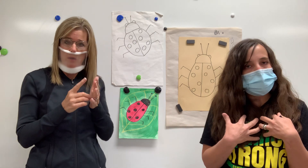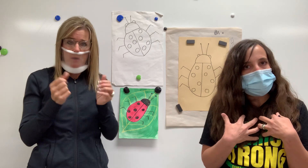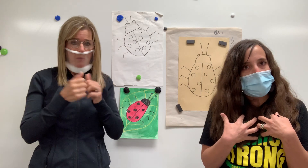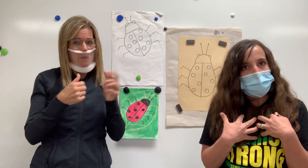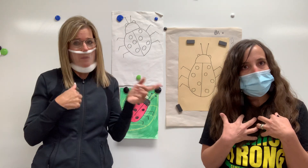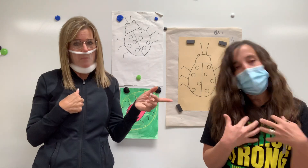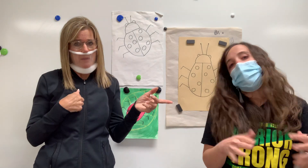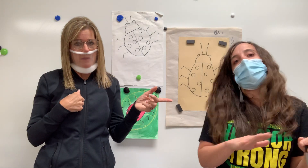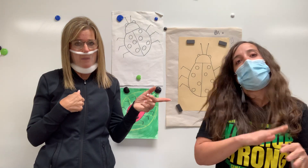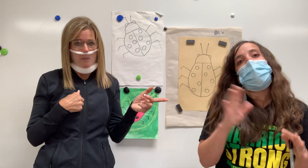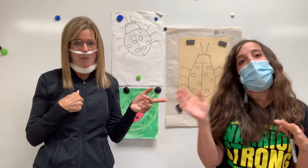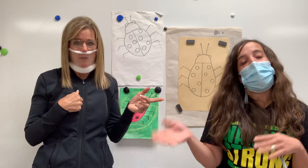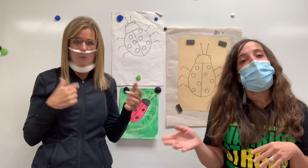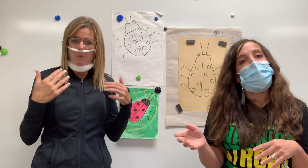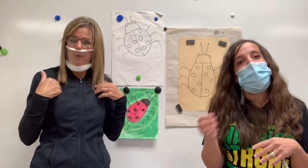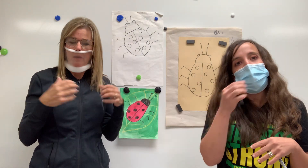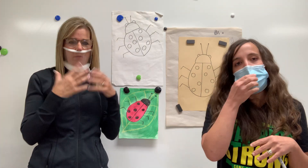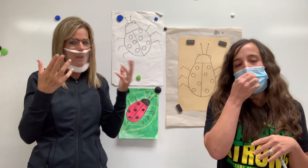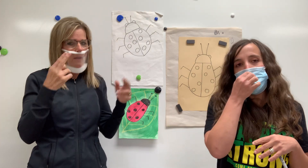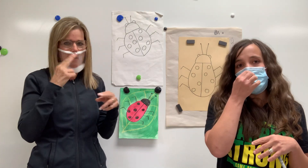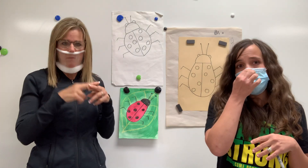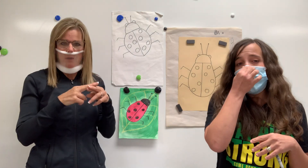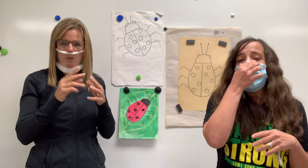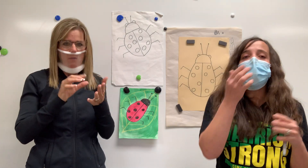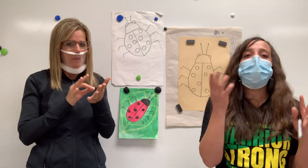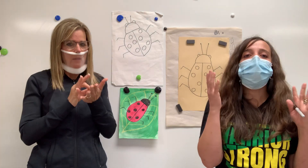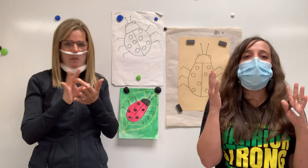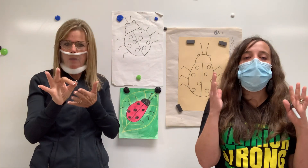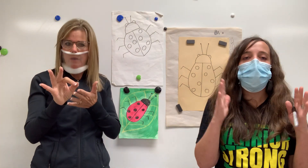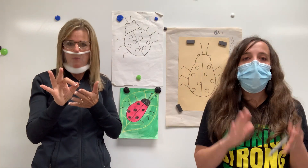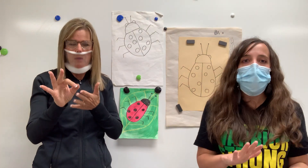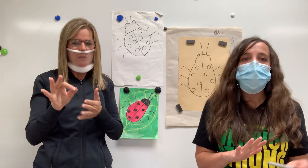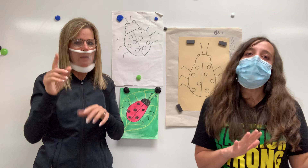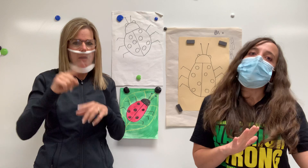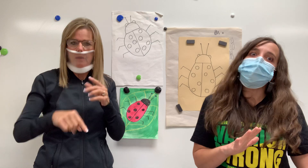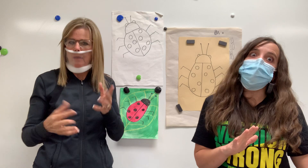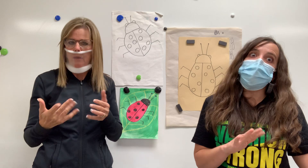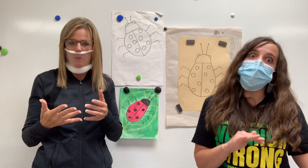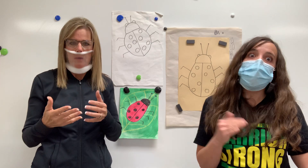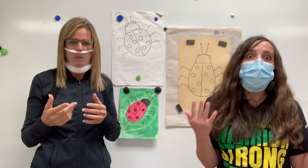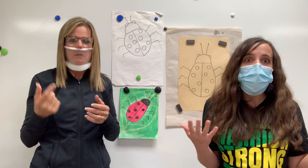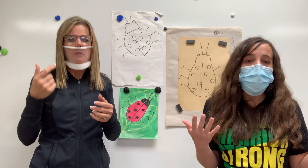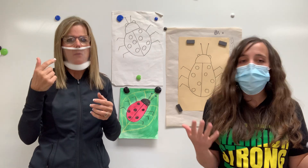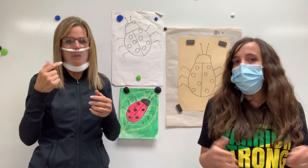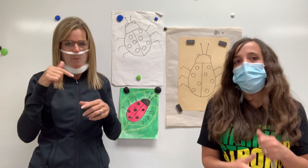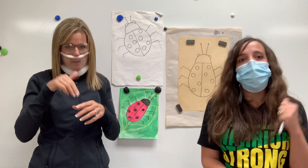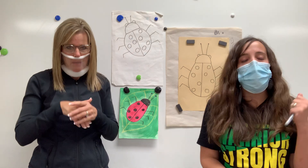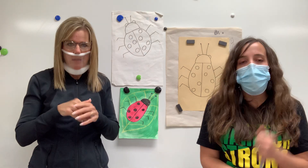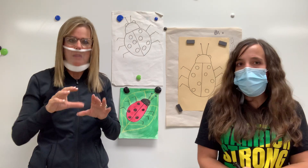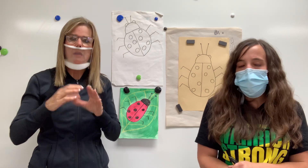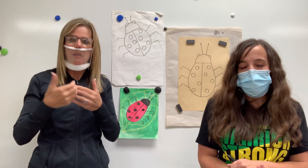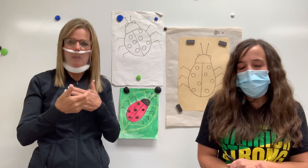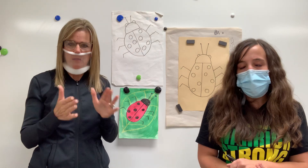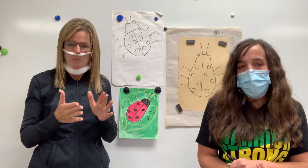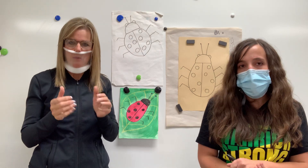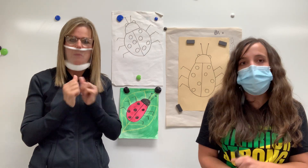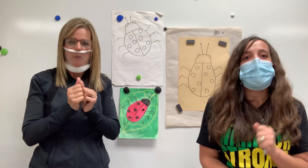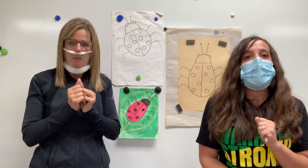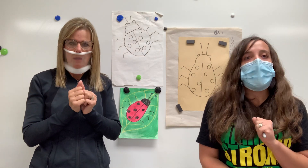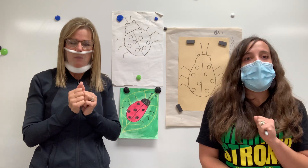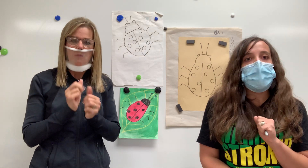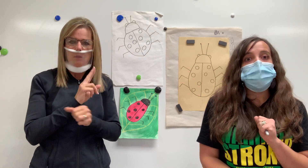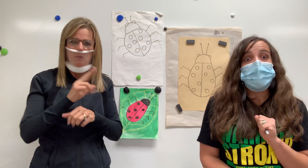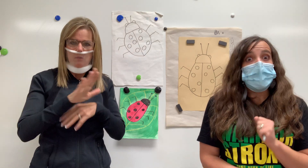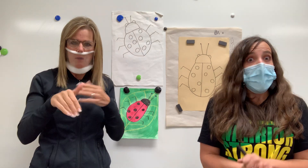with Mrs. Adams. We're gonna have a lot of fun over the 9 weeks, and I just cannot wait until we can be in my classroom and use all my cool